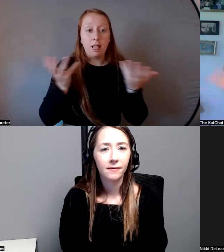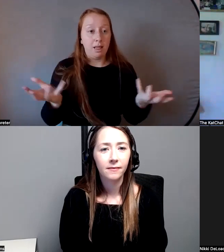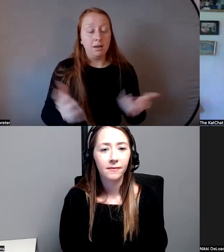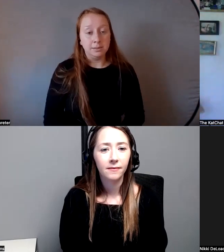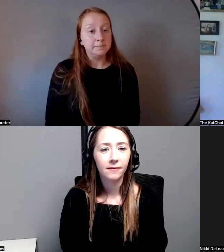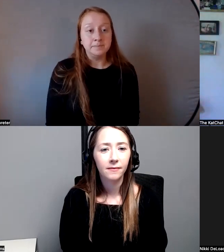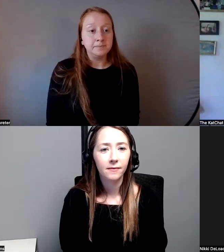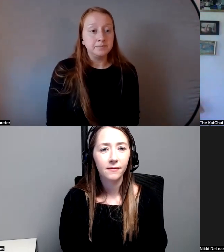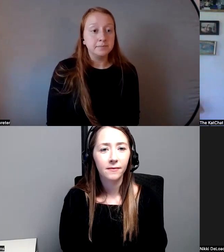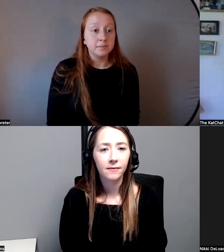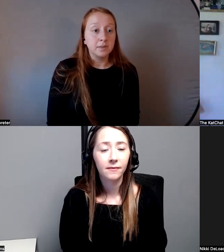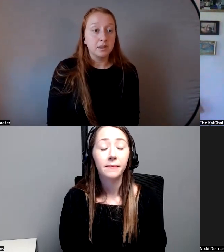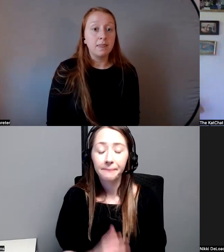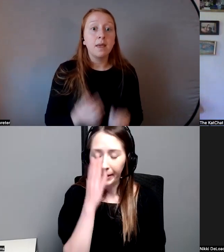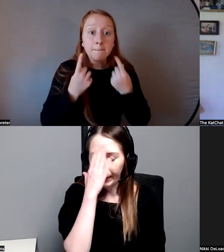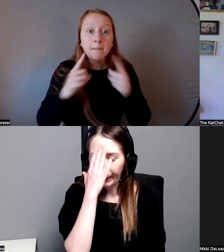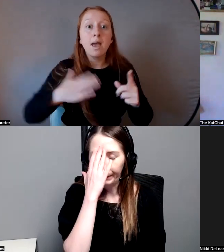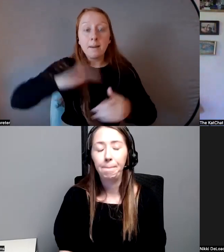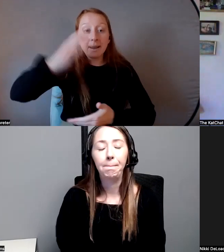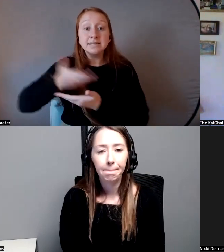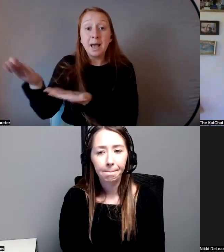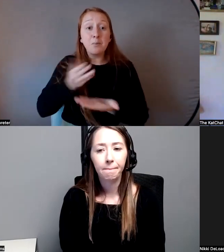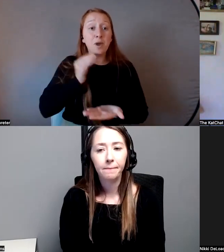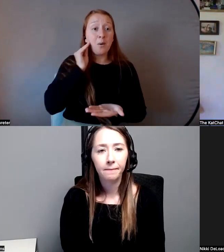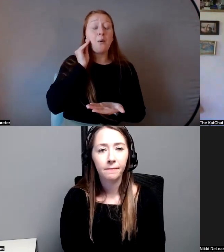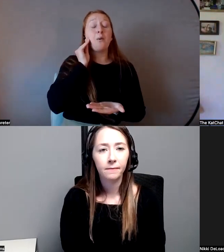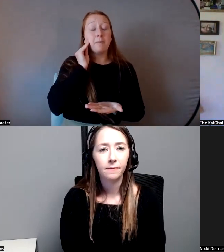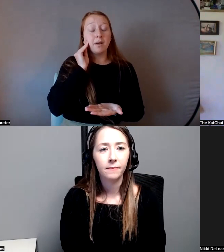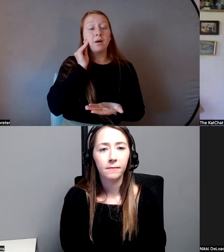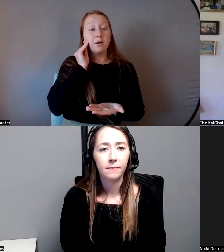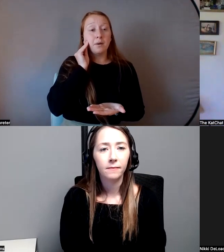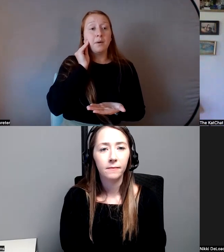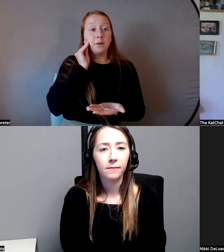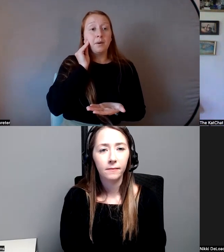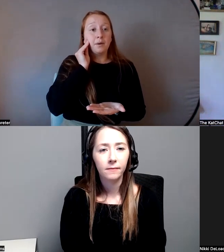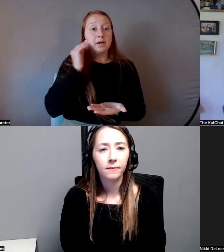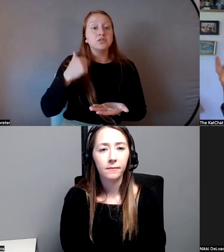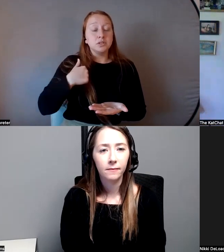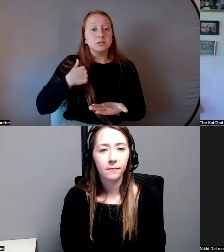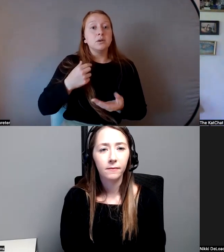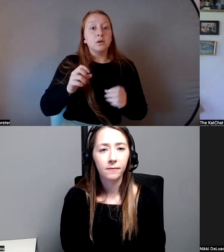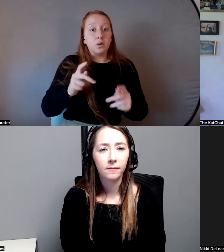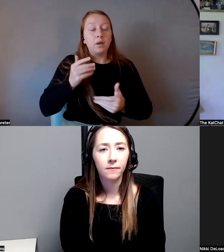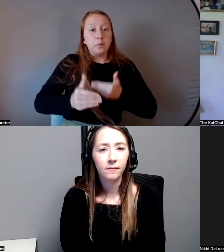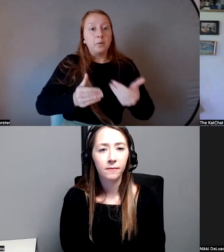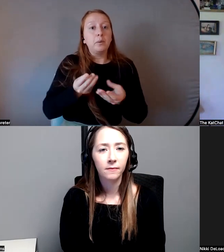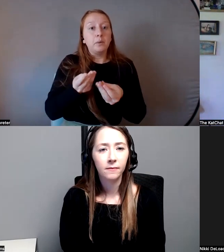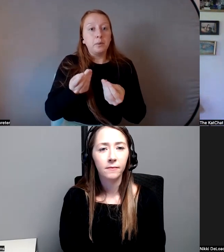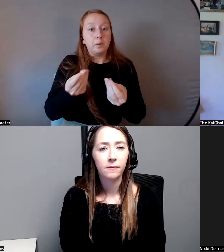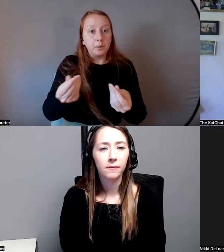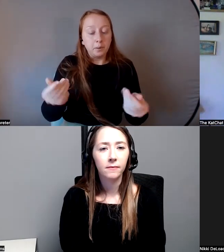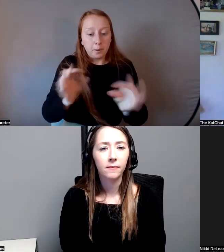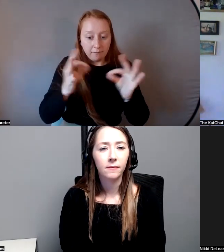and then when he was able to I come know. home, that ran the whole recovery at the family